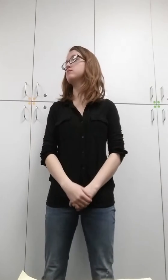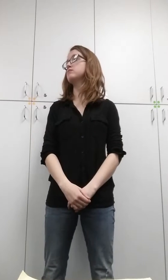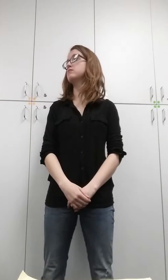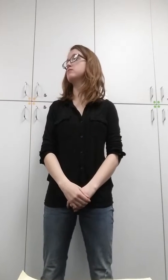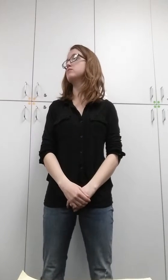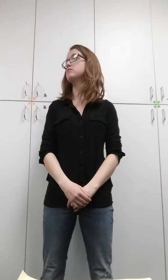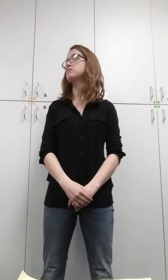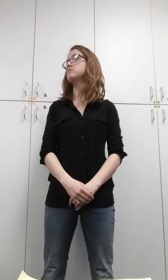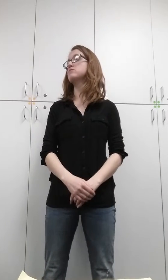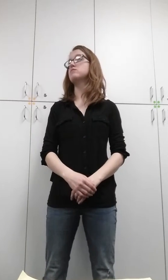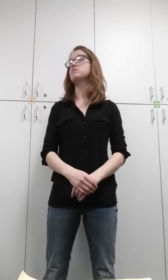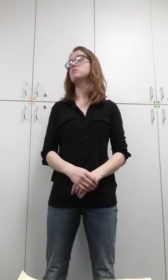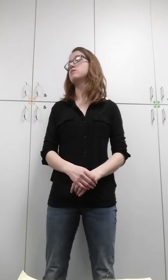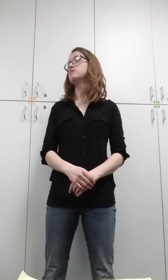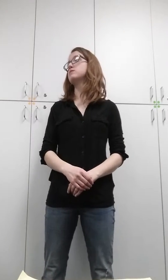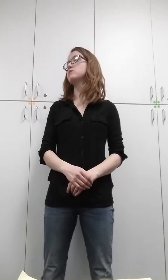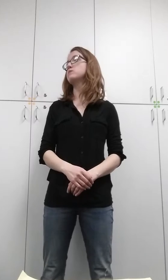explain by example. That means pets.